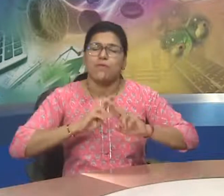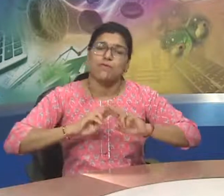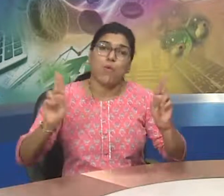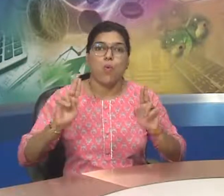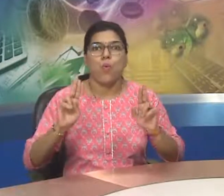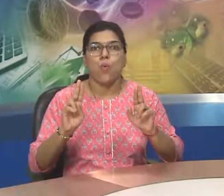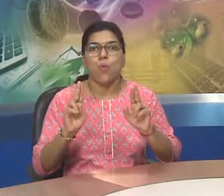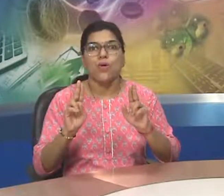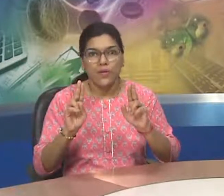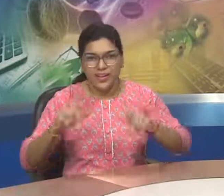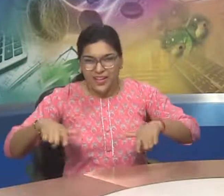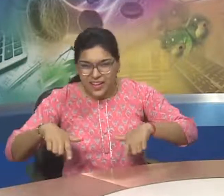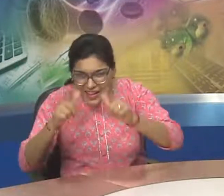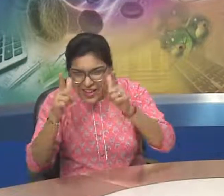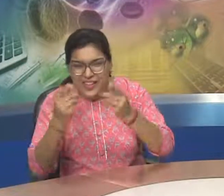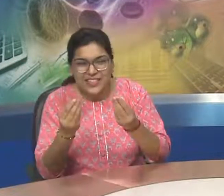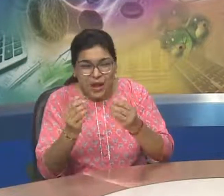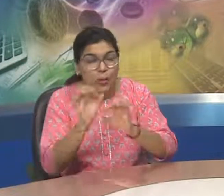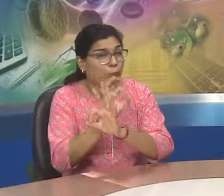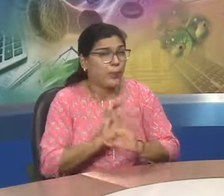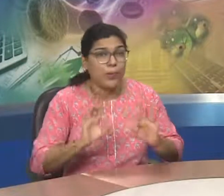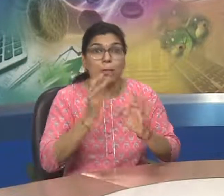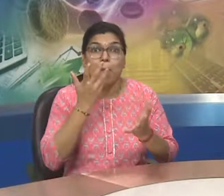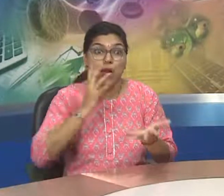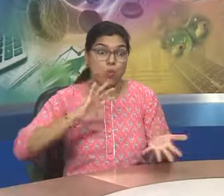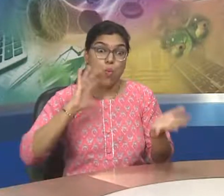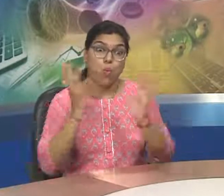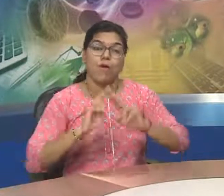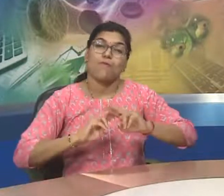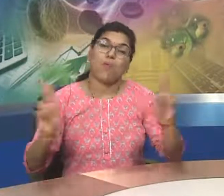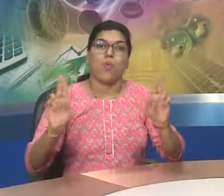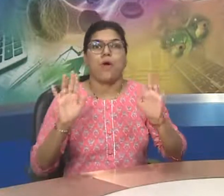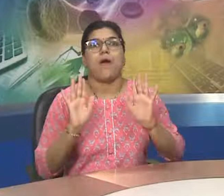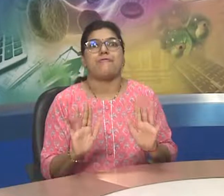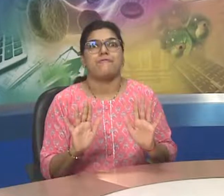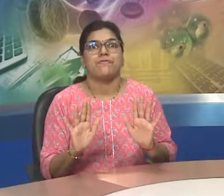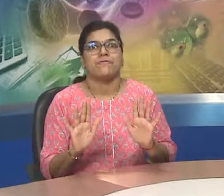Earth was fully covered by the water.